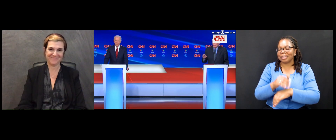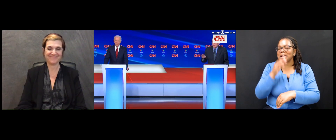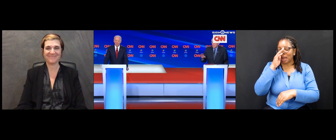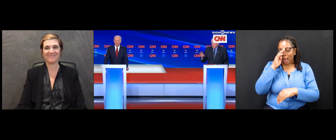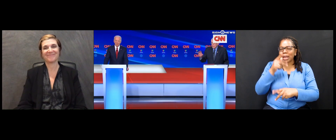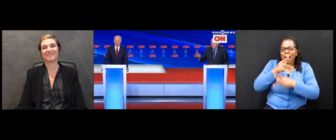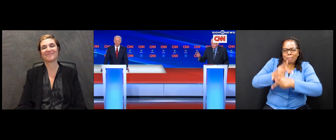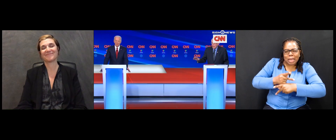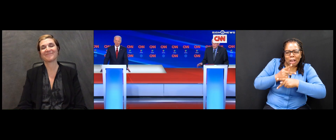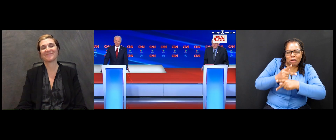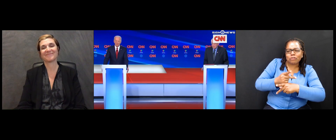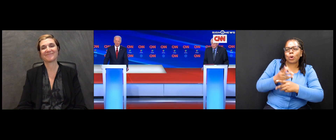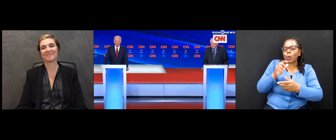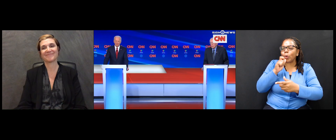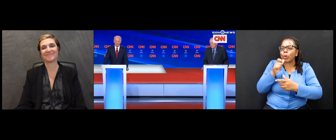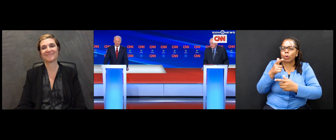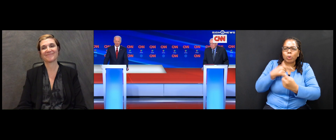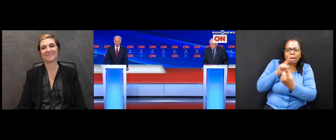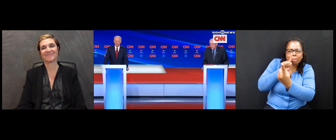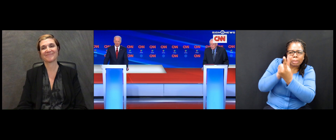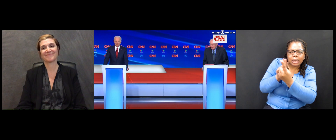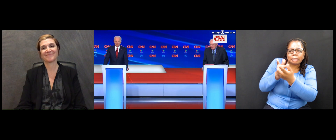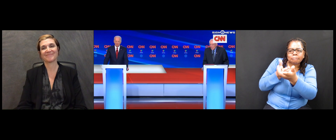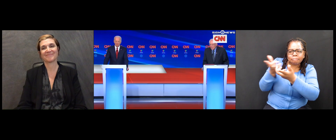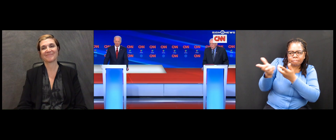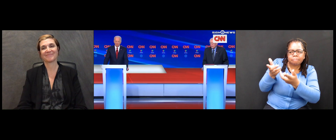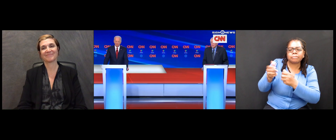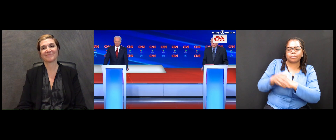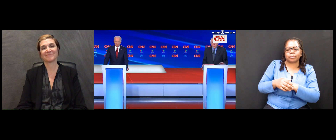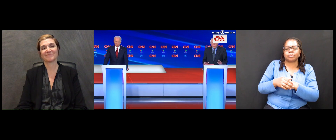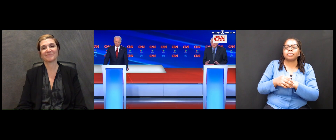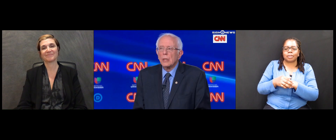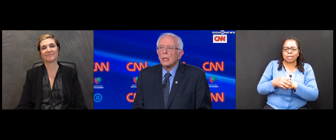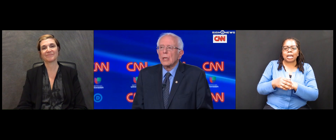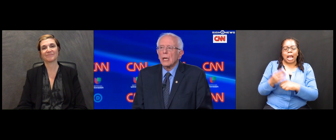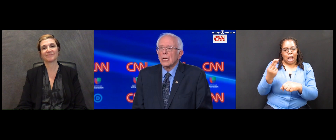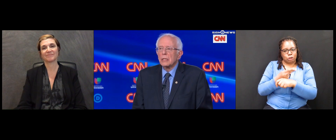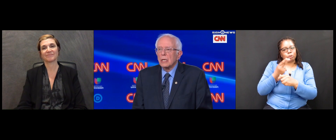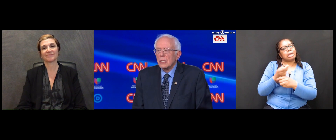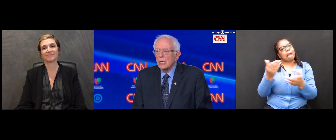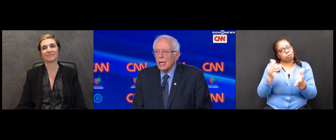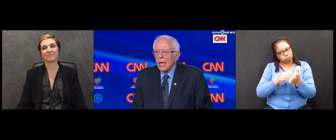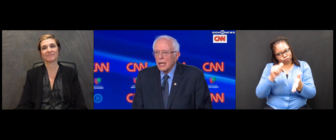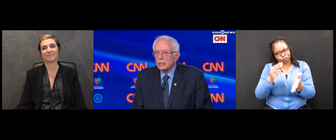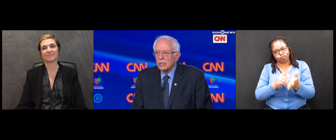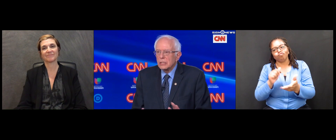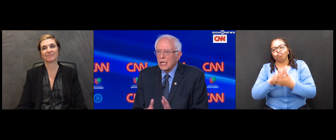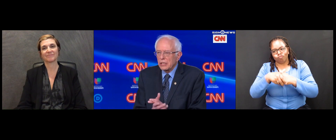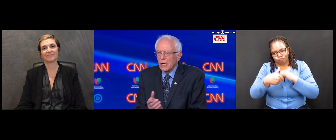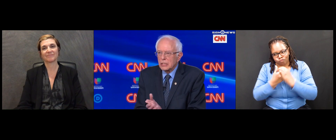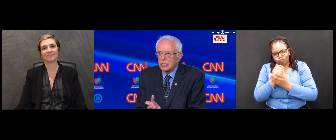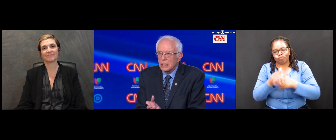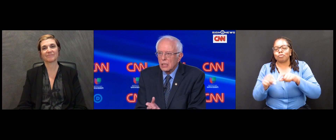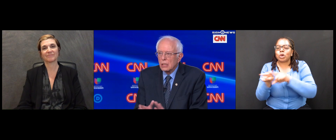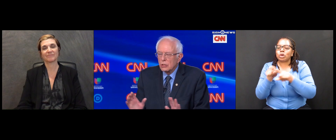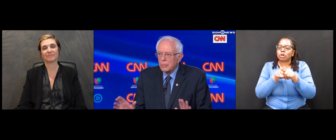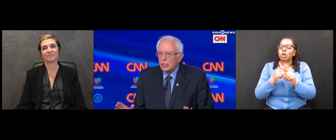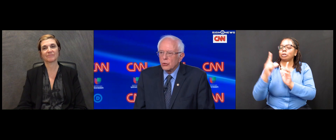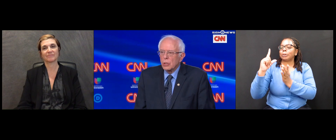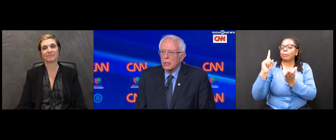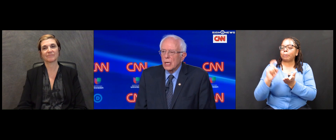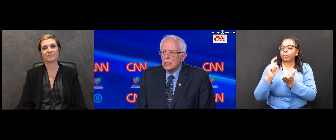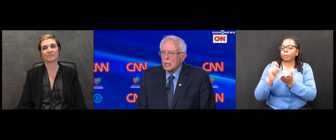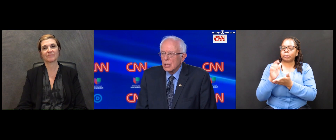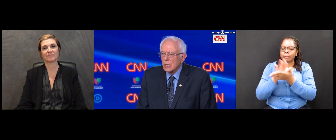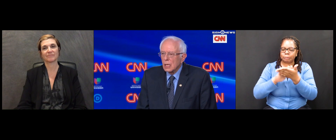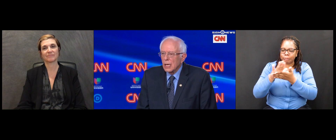people I am interacting with. I'm using a lot of soap and hand sanitizers to make